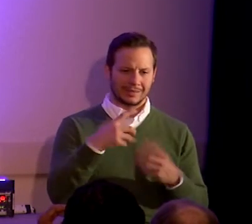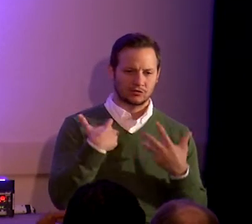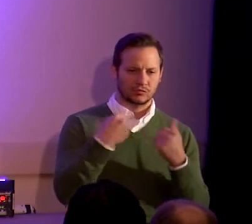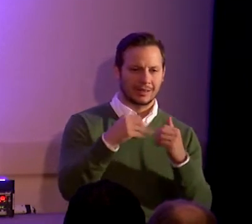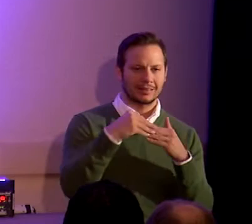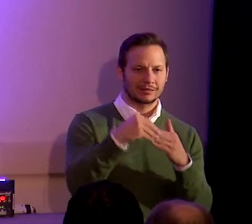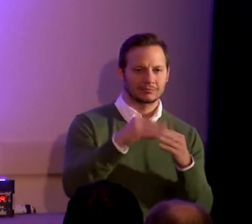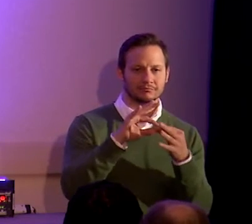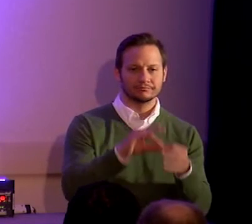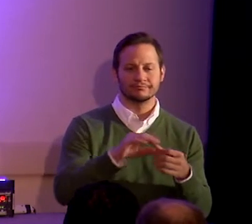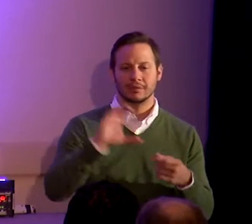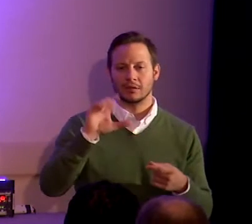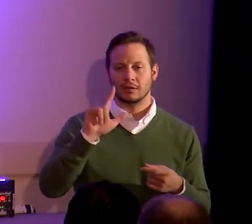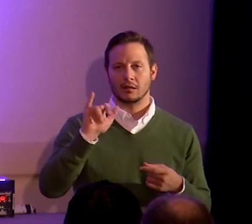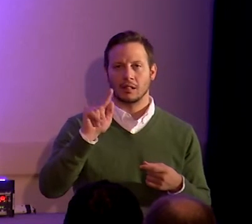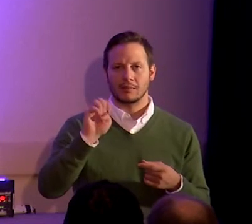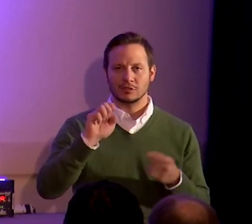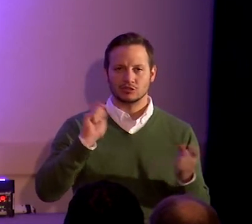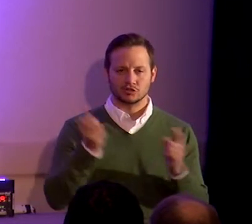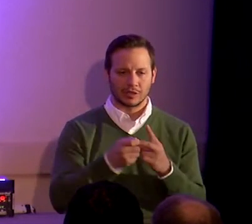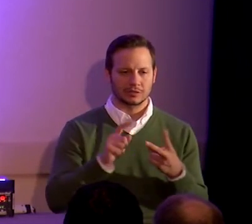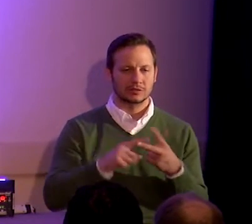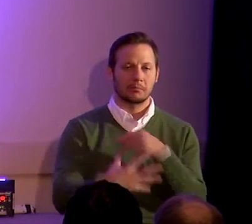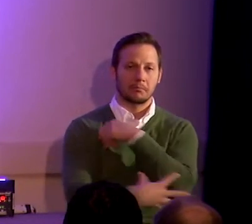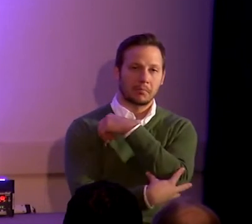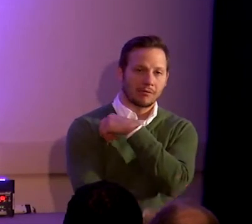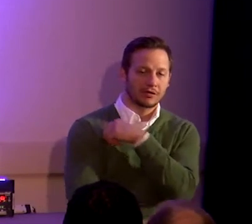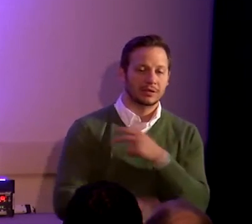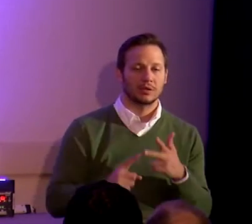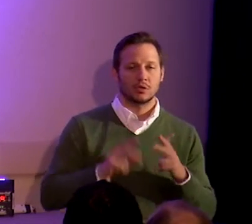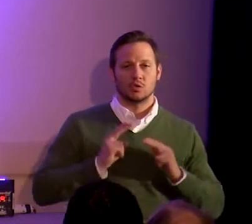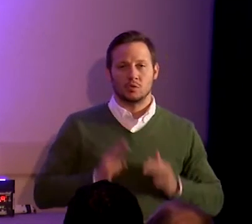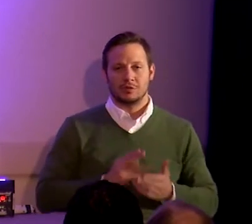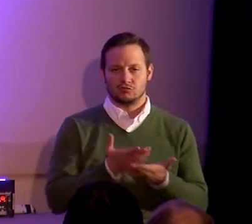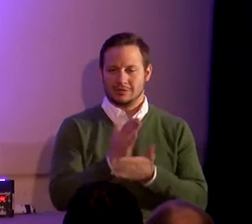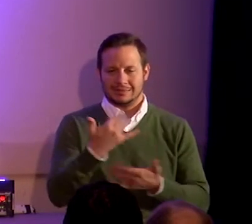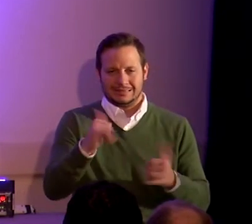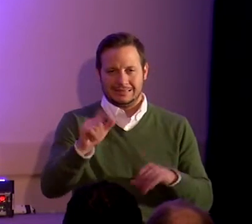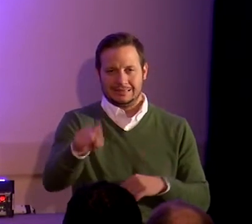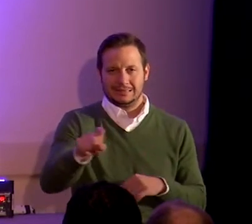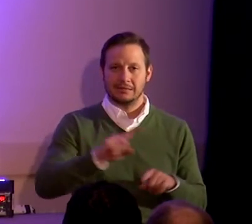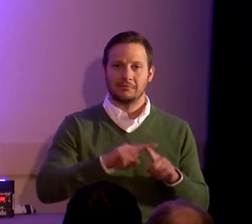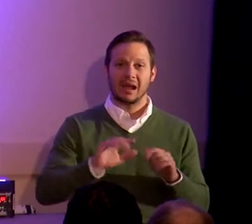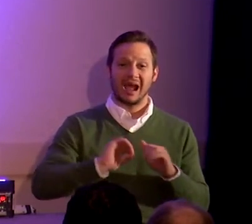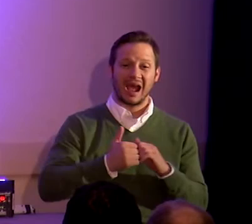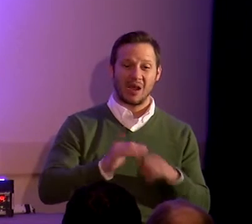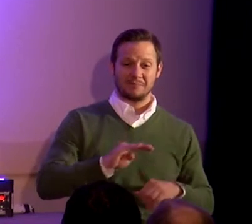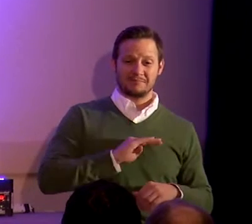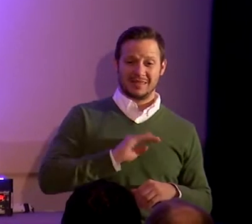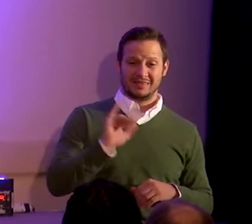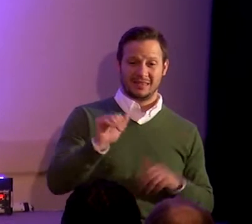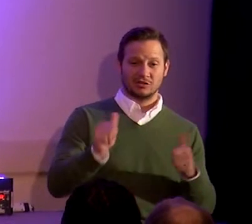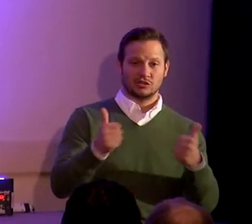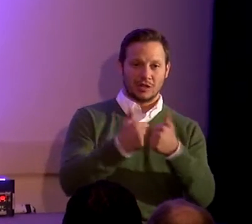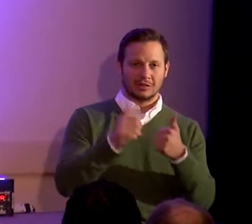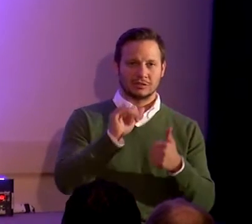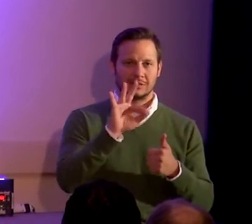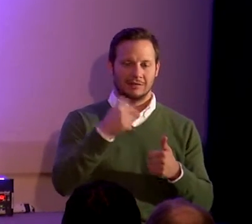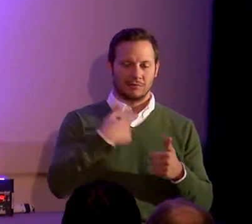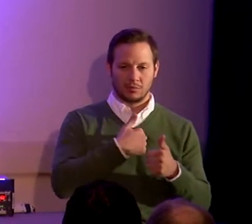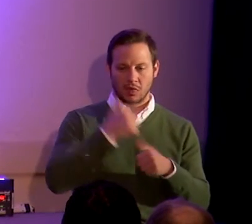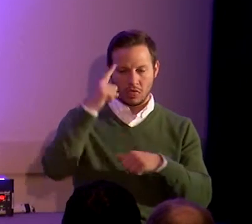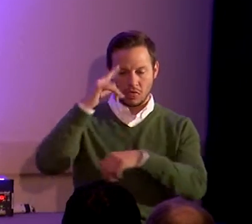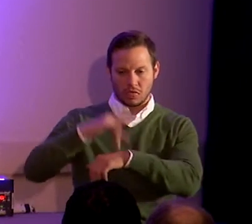like climate change, poverty, and human rights. But we cannot meet these challenges if our solutions are grounded in religious